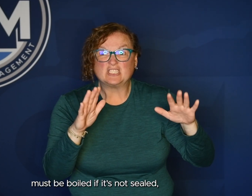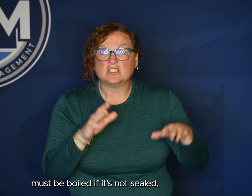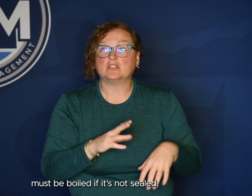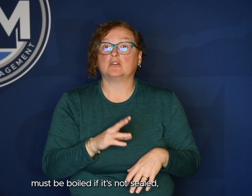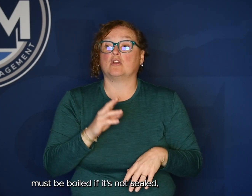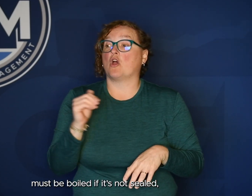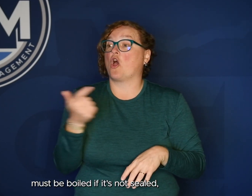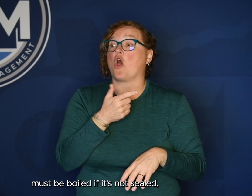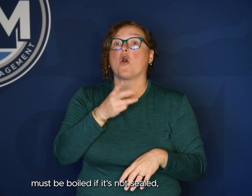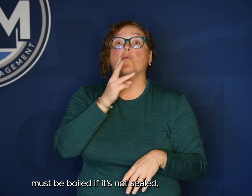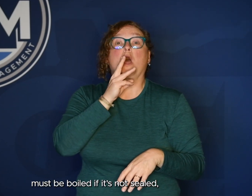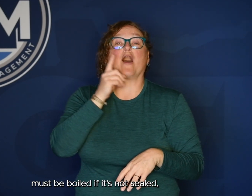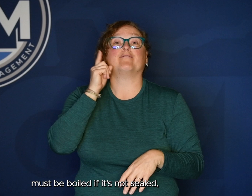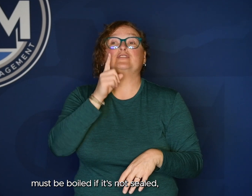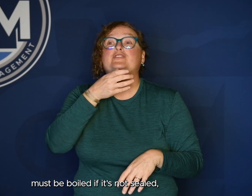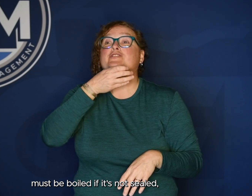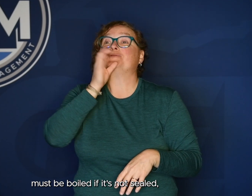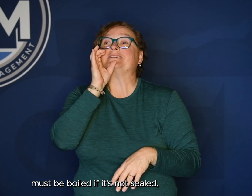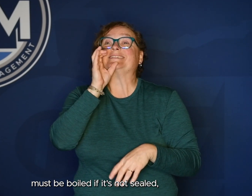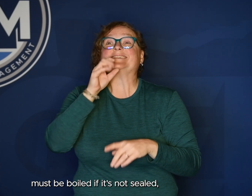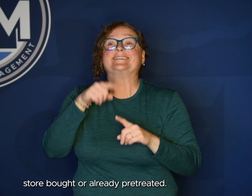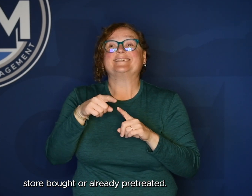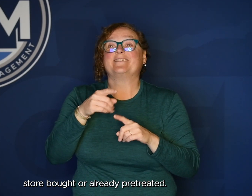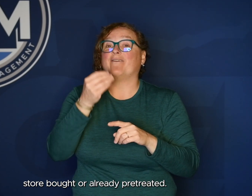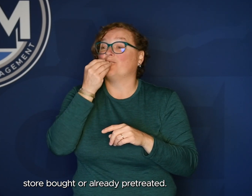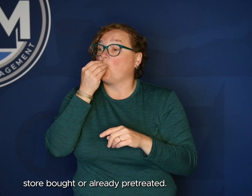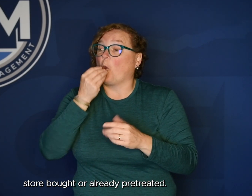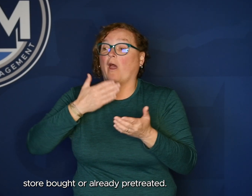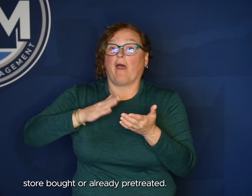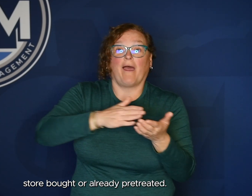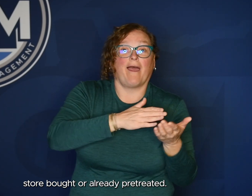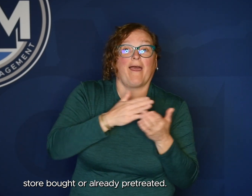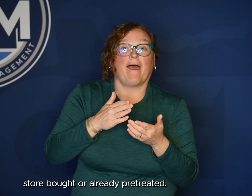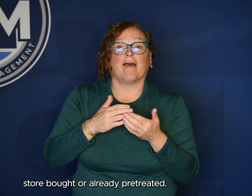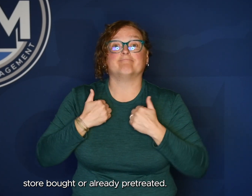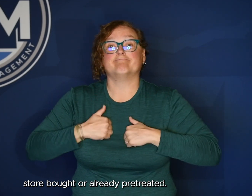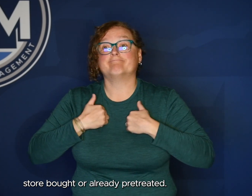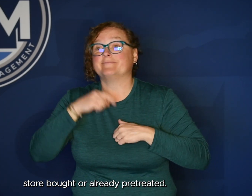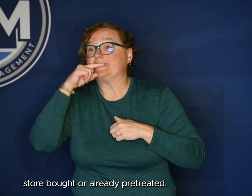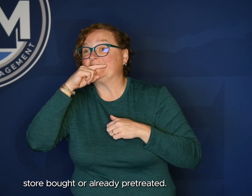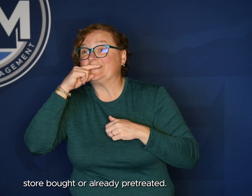must be boiled if it's not sealed, store-bought, or already pre-treated.